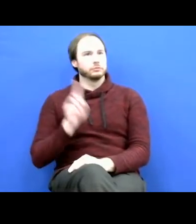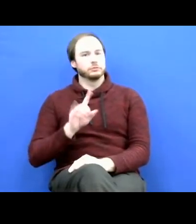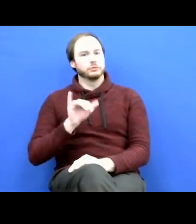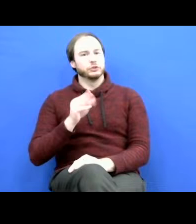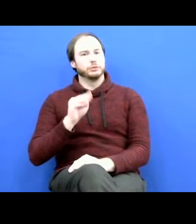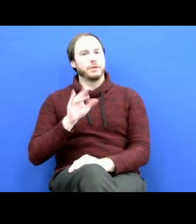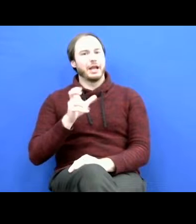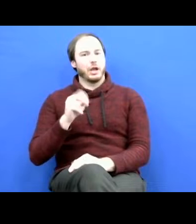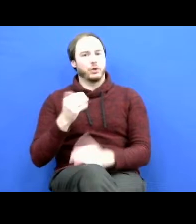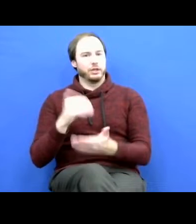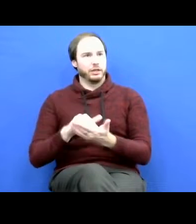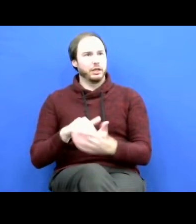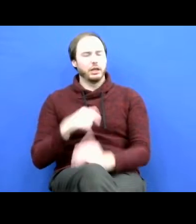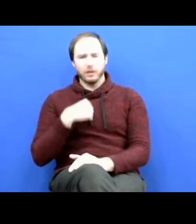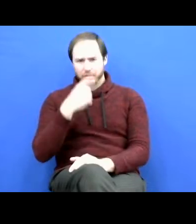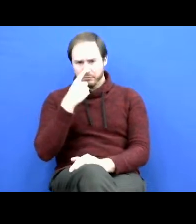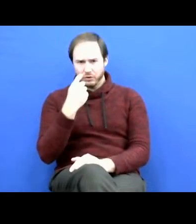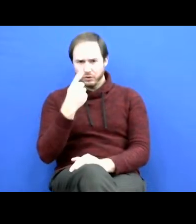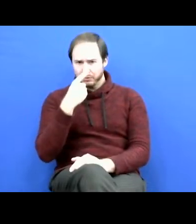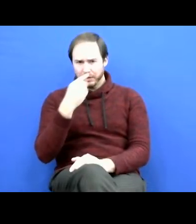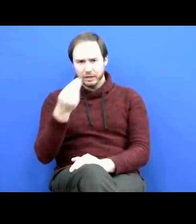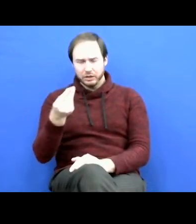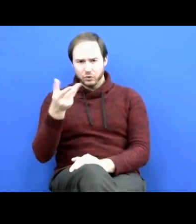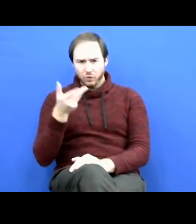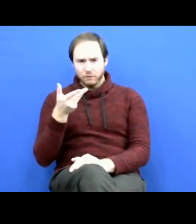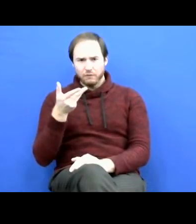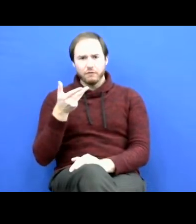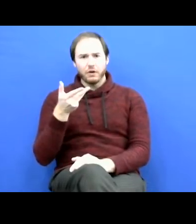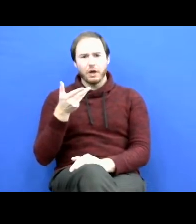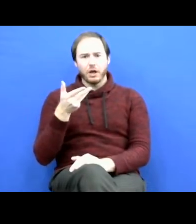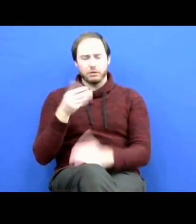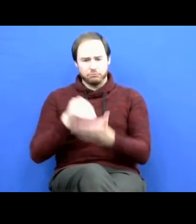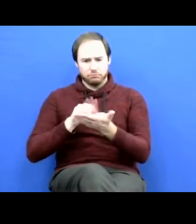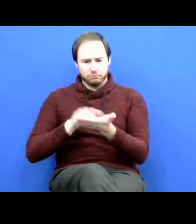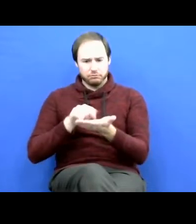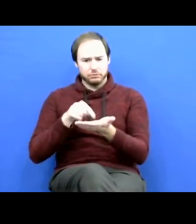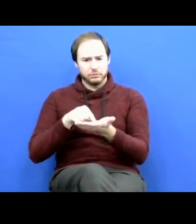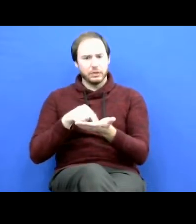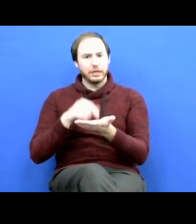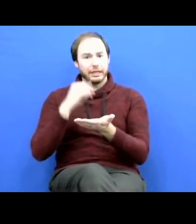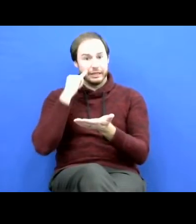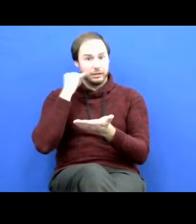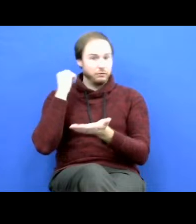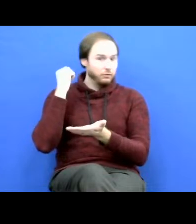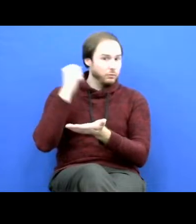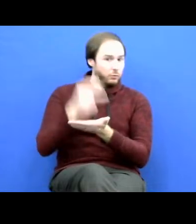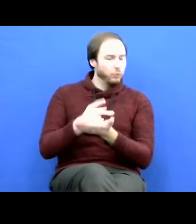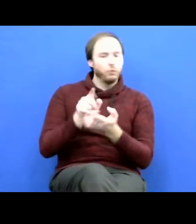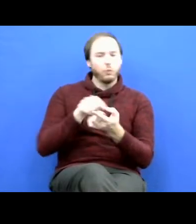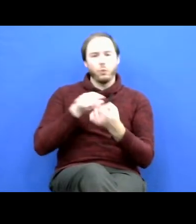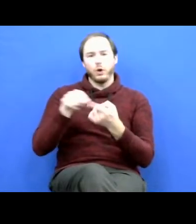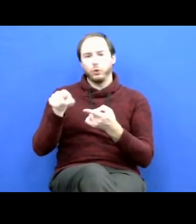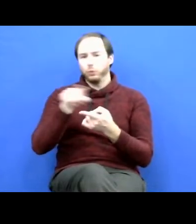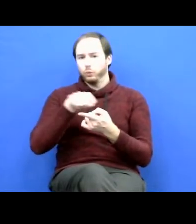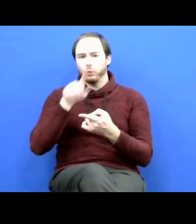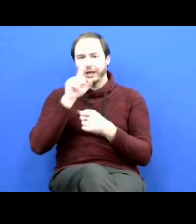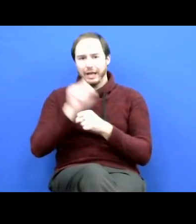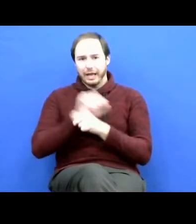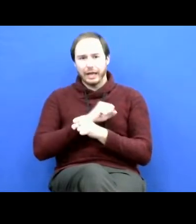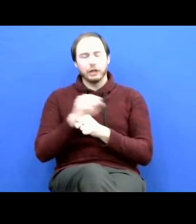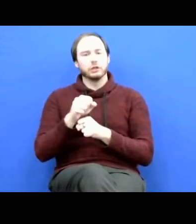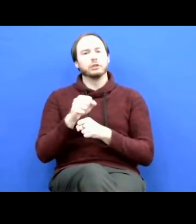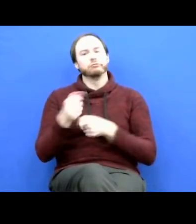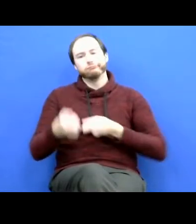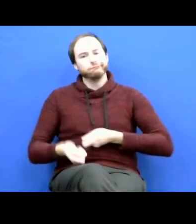Oh, just one more. If we could be notified in writing when, if this is approved, when things are going to start,